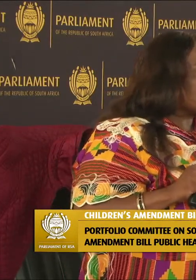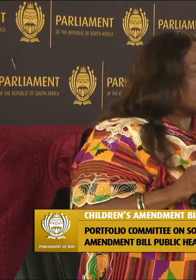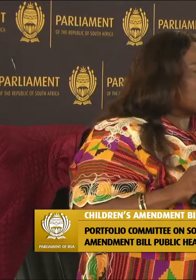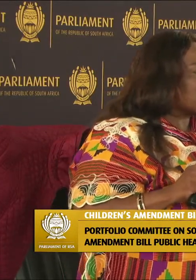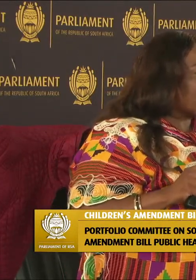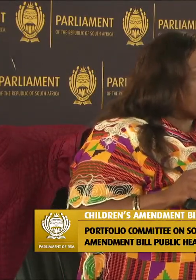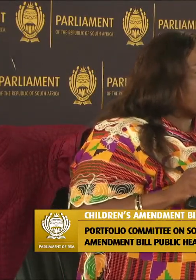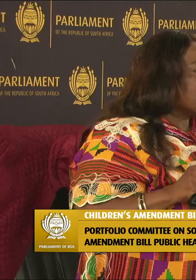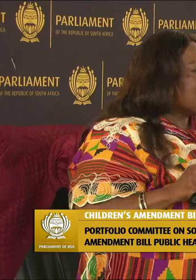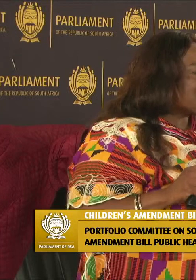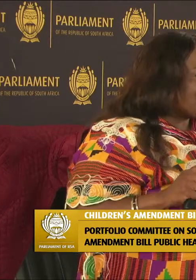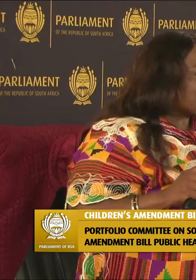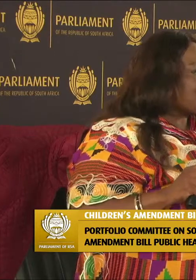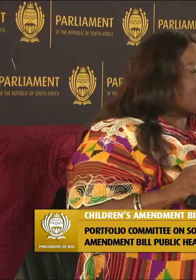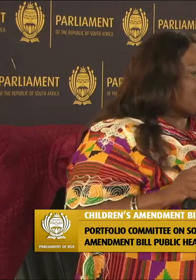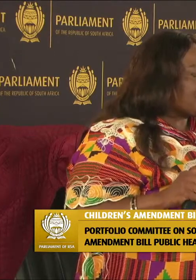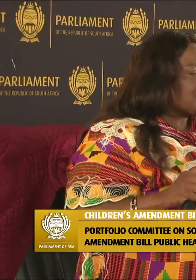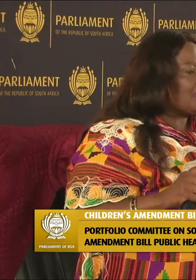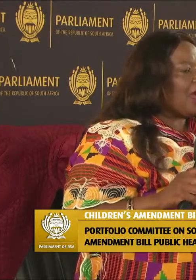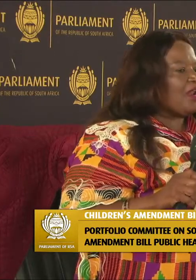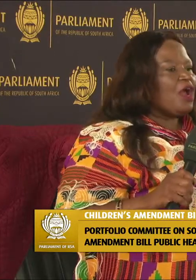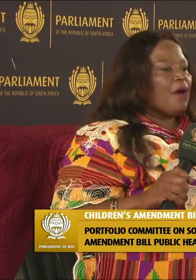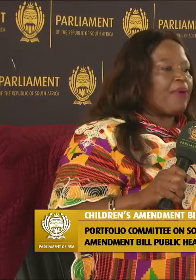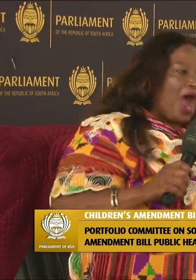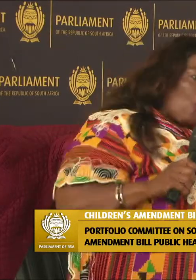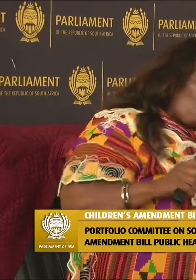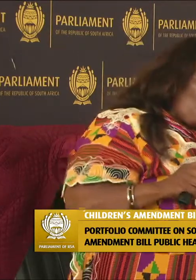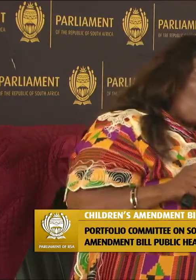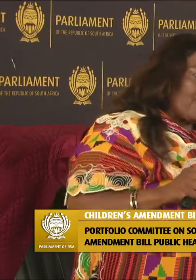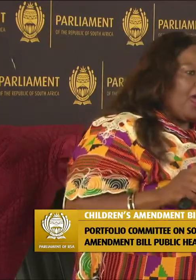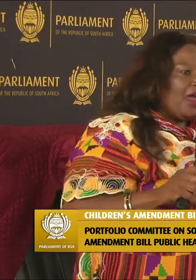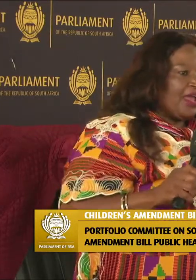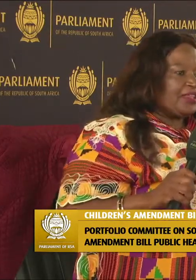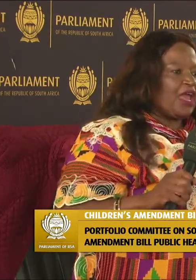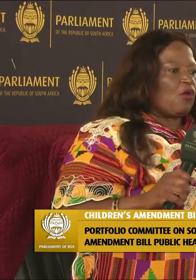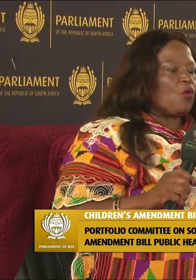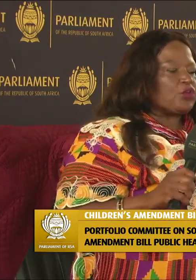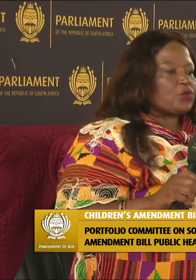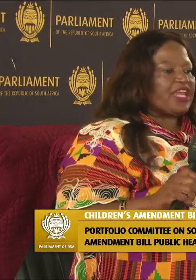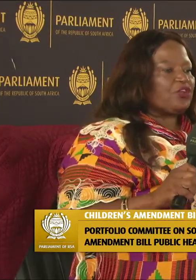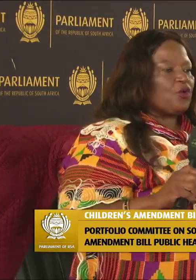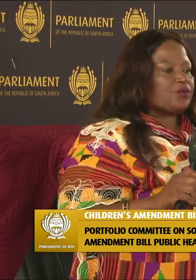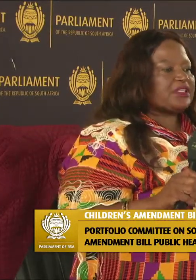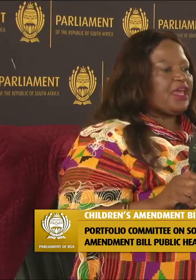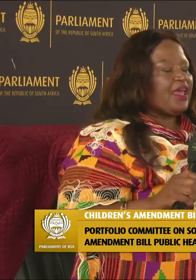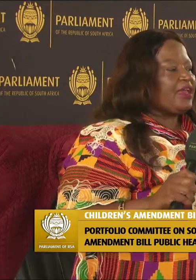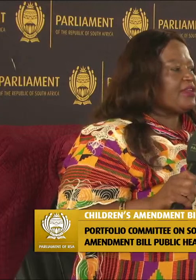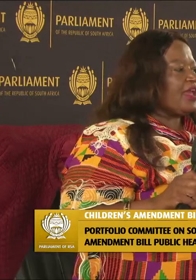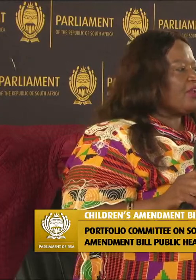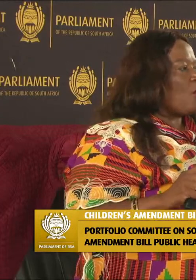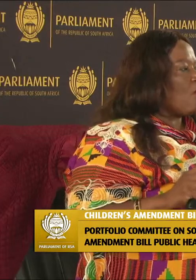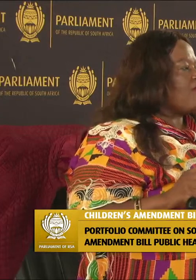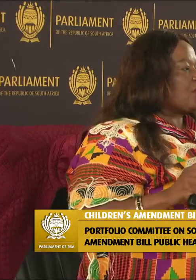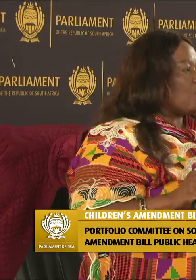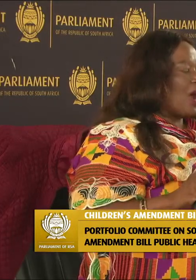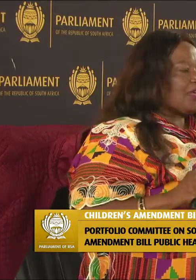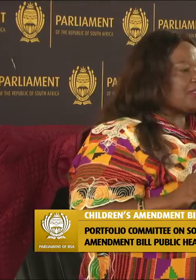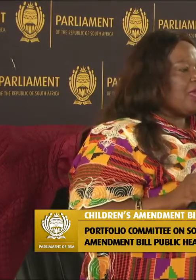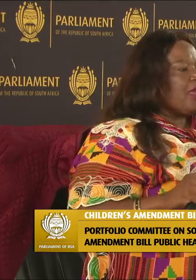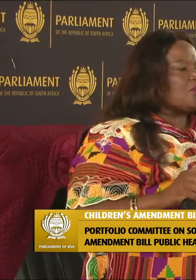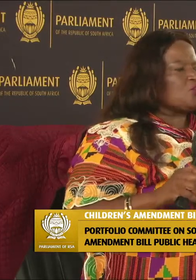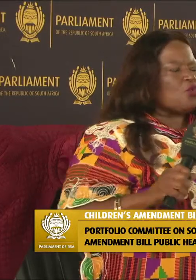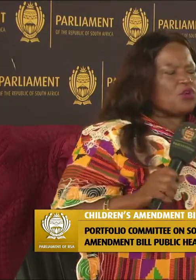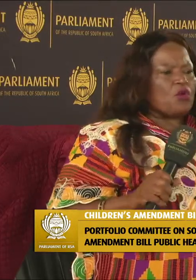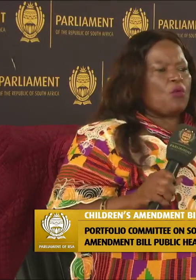you think it is very sensitive and critical, pakubona, and they are going to take notes and hand over to